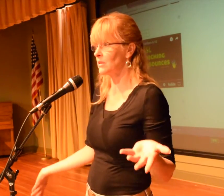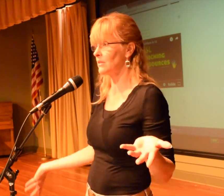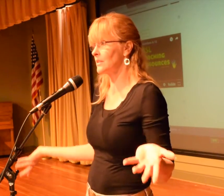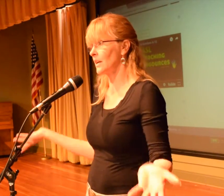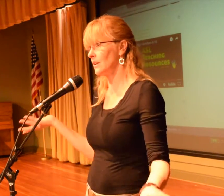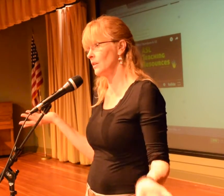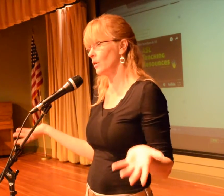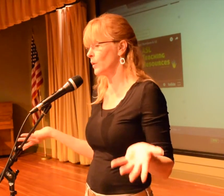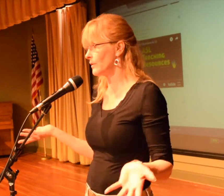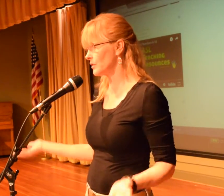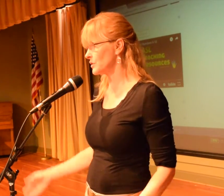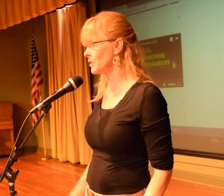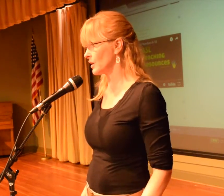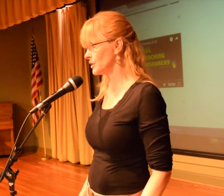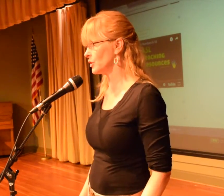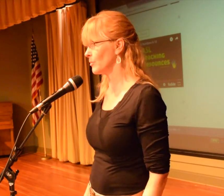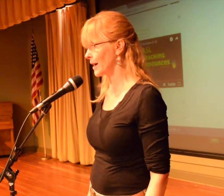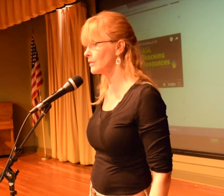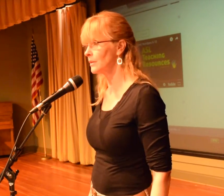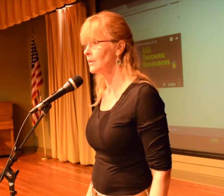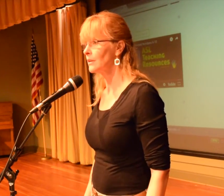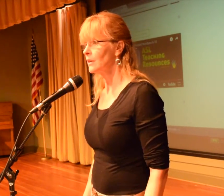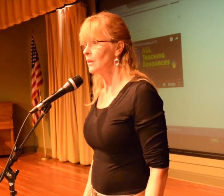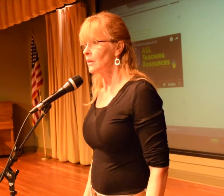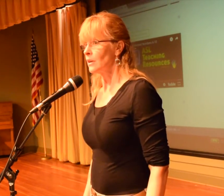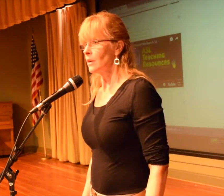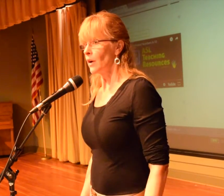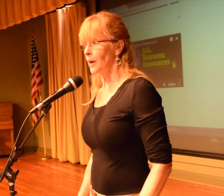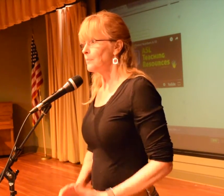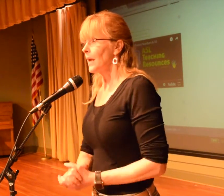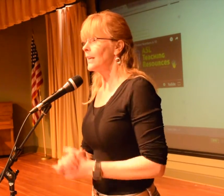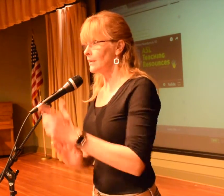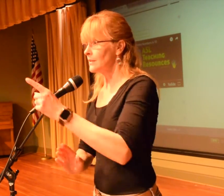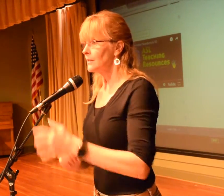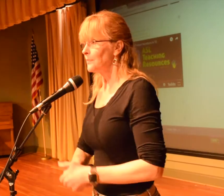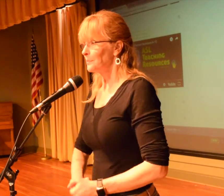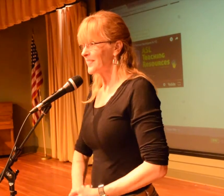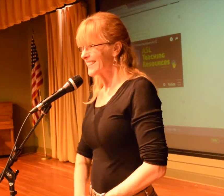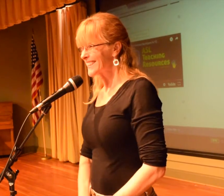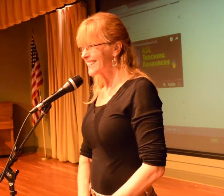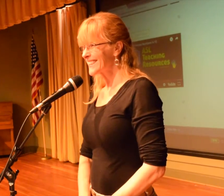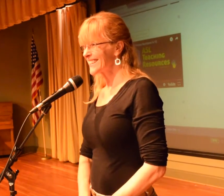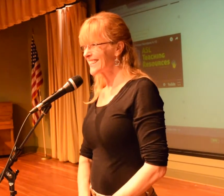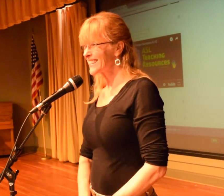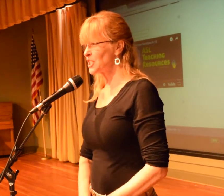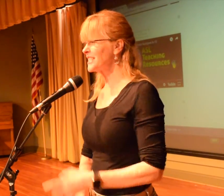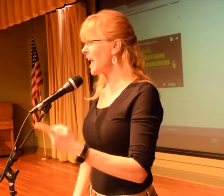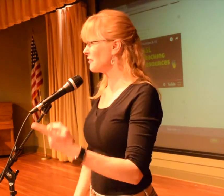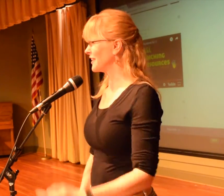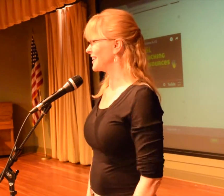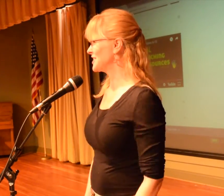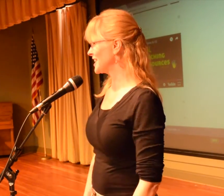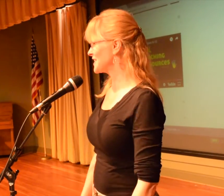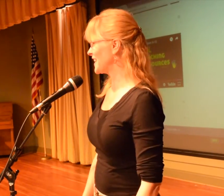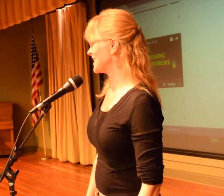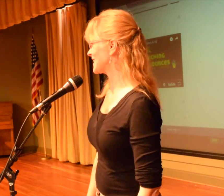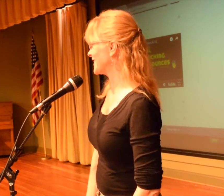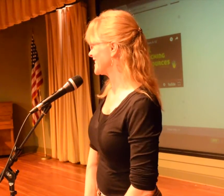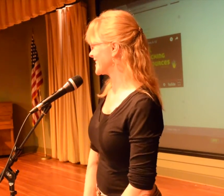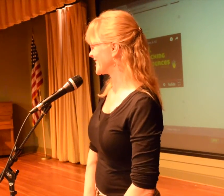or is that, you know, whatever they're talking to you about? Okay, yes. She's laughing. She hasn't even asked the question. Y'all